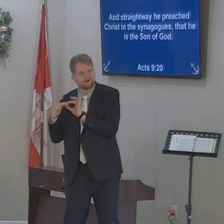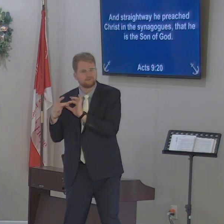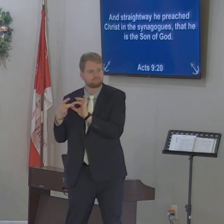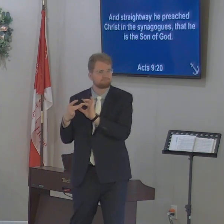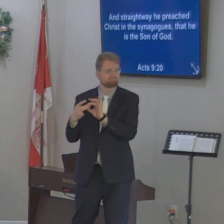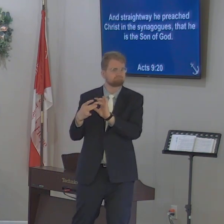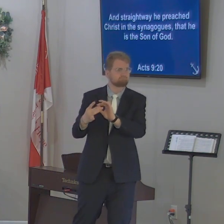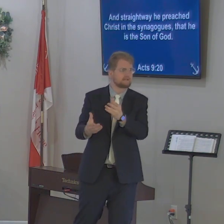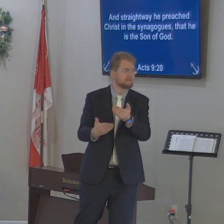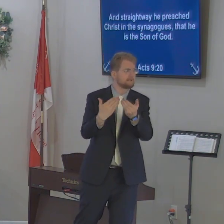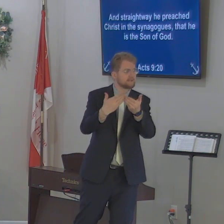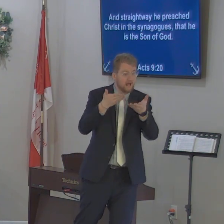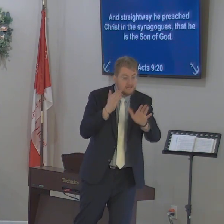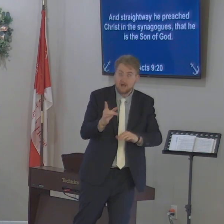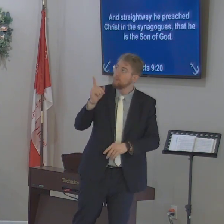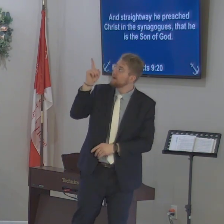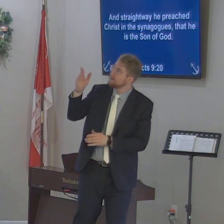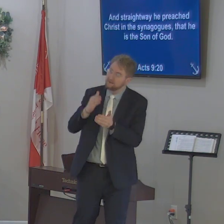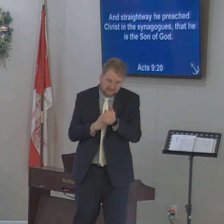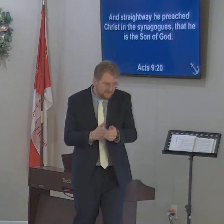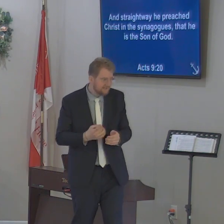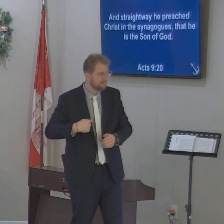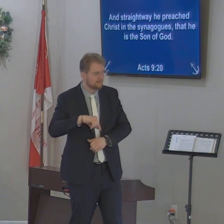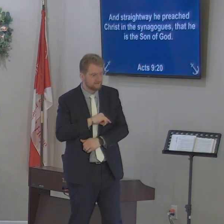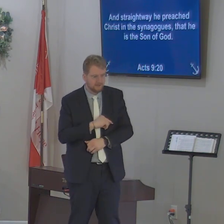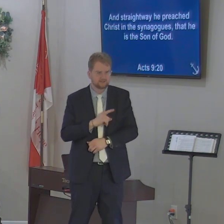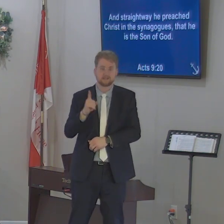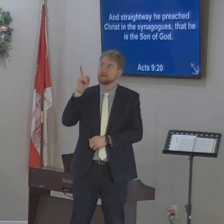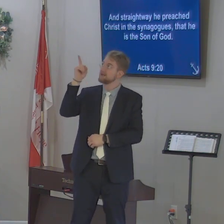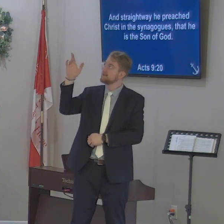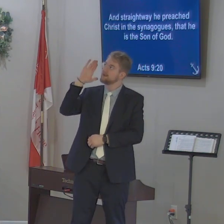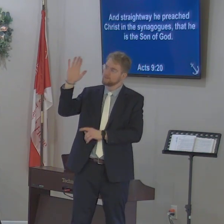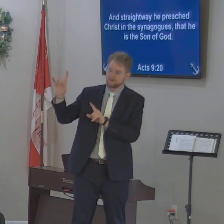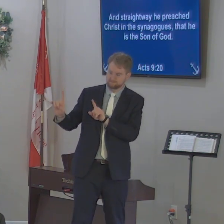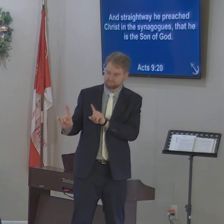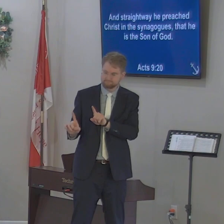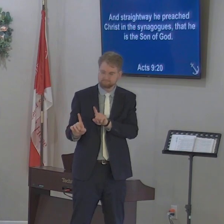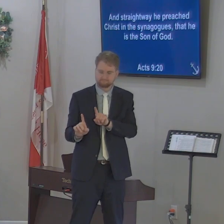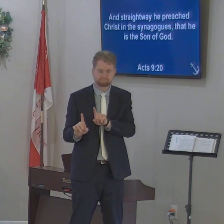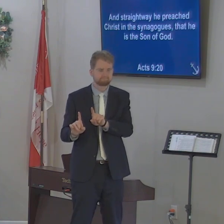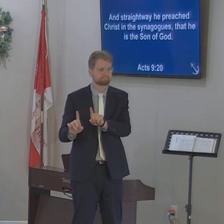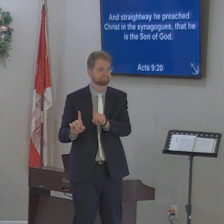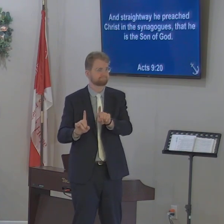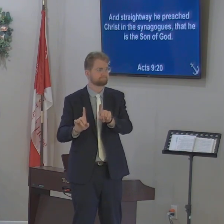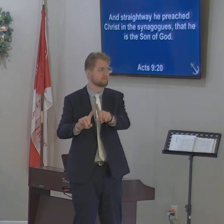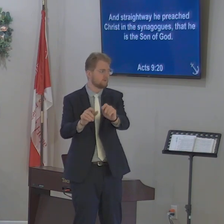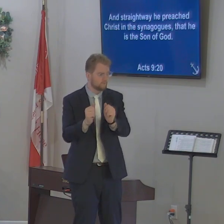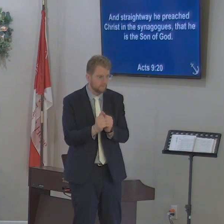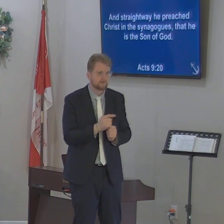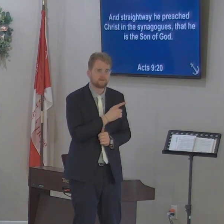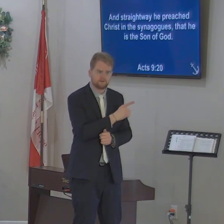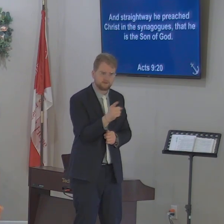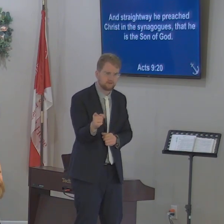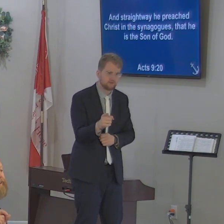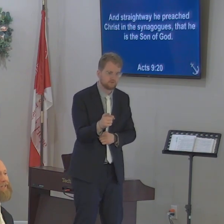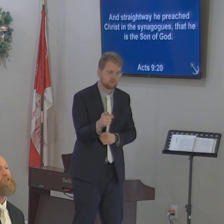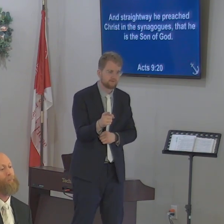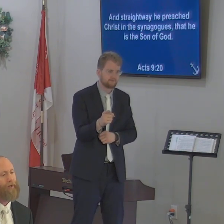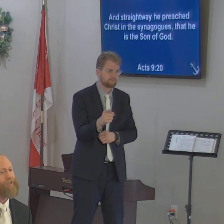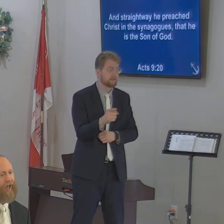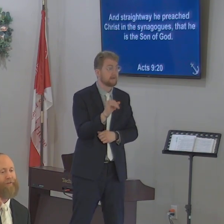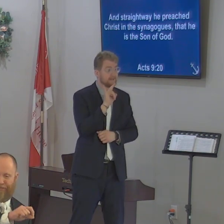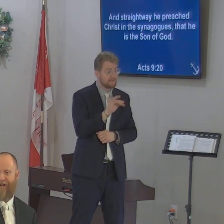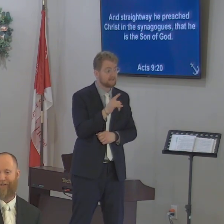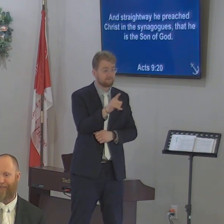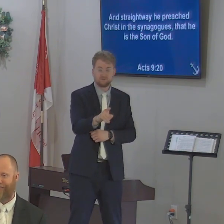life. Let me be the one that's walking right along with you. Come on. You know as well as I do, when you buck and you kick against the